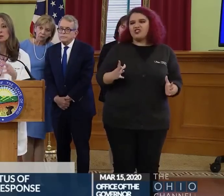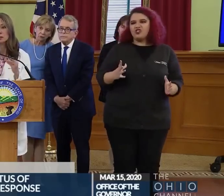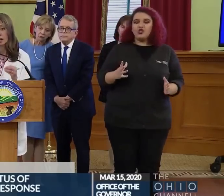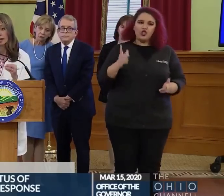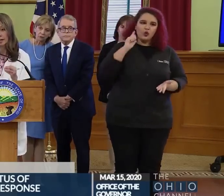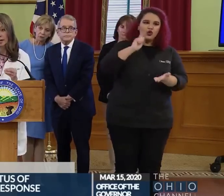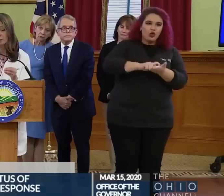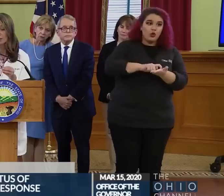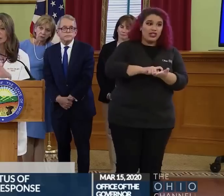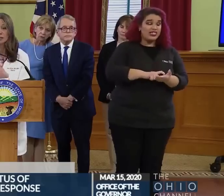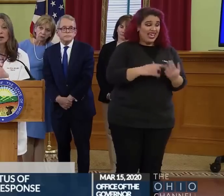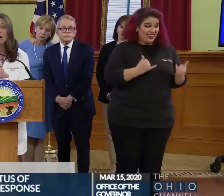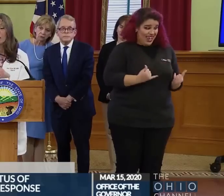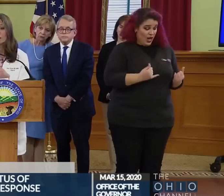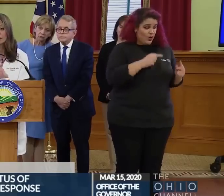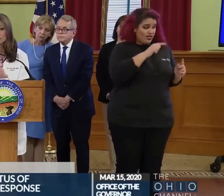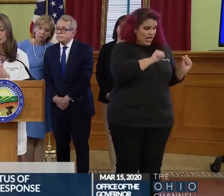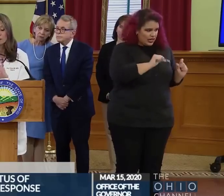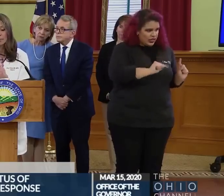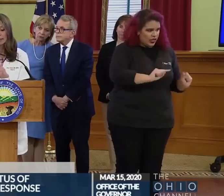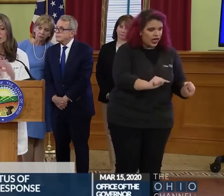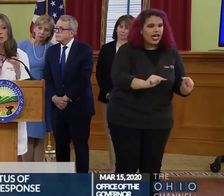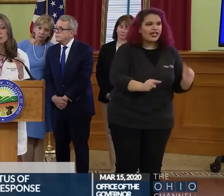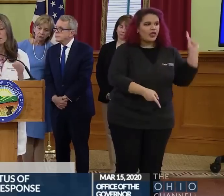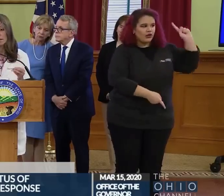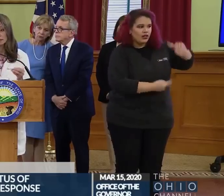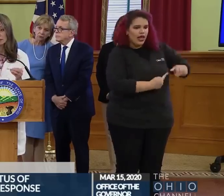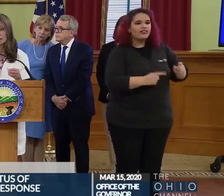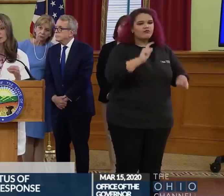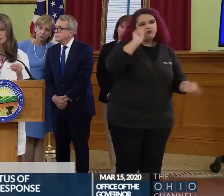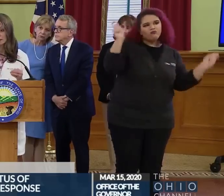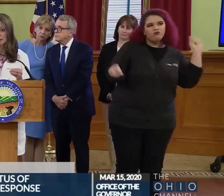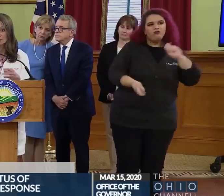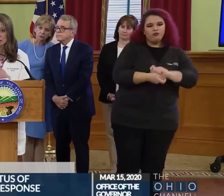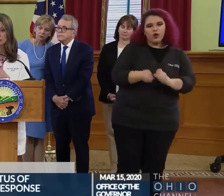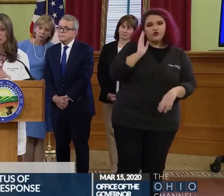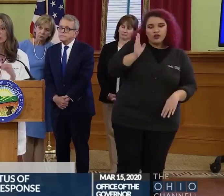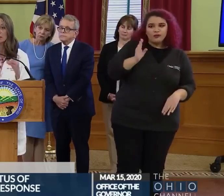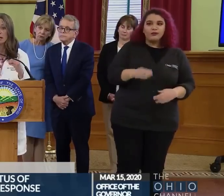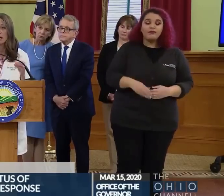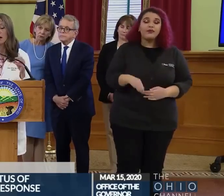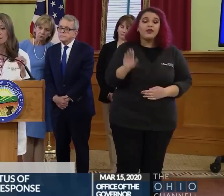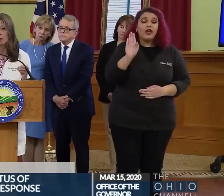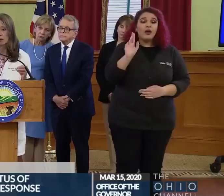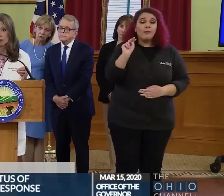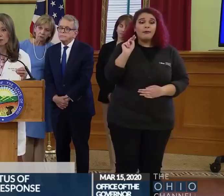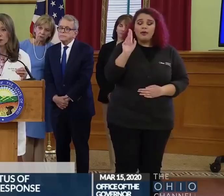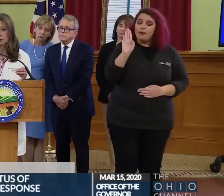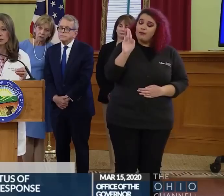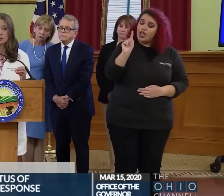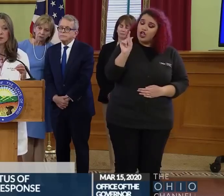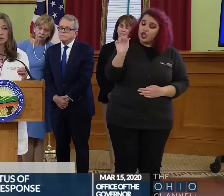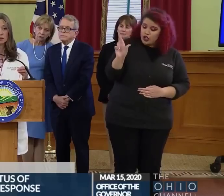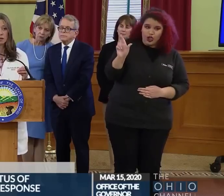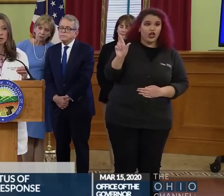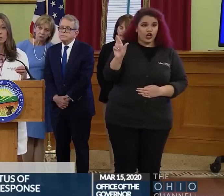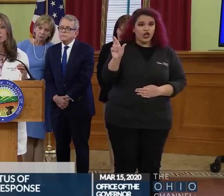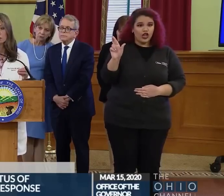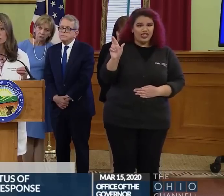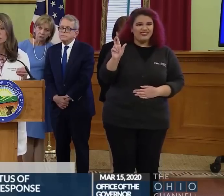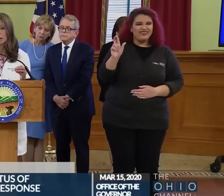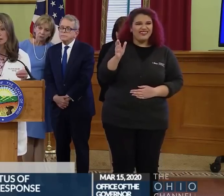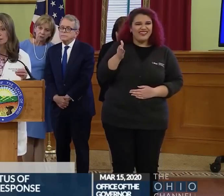So there's a lot happening. Butler, you know, amazing, in the city of Middleton. All the other folks there, they were